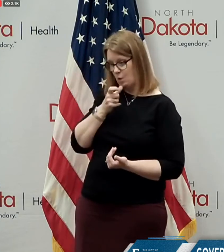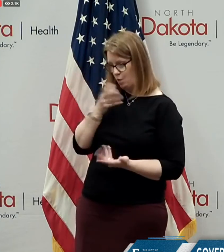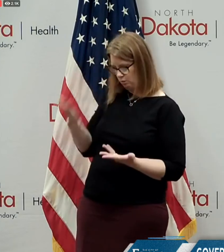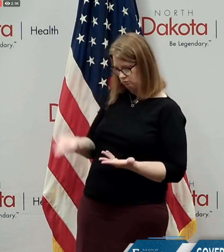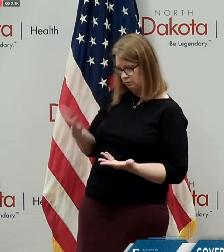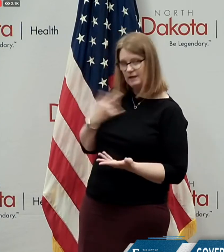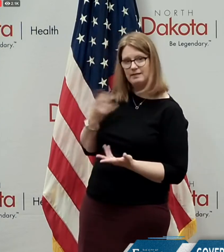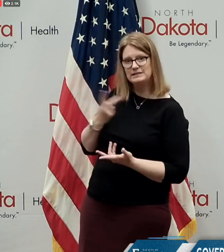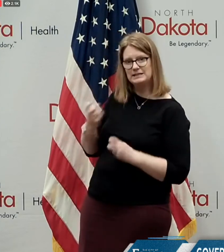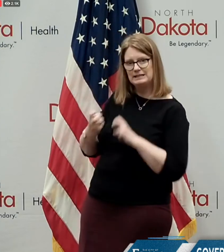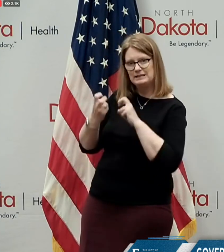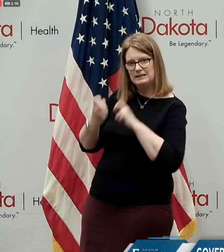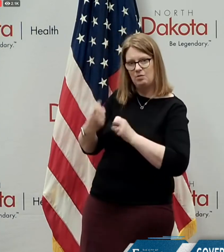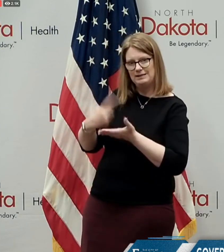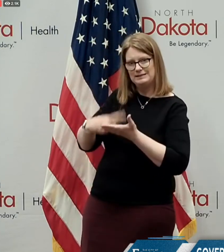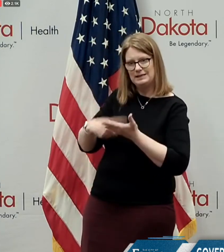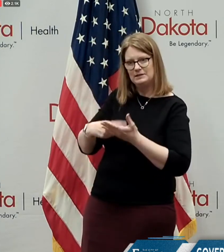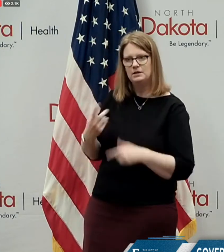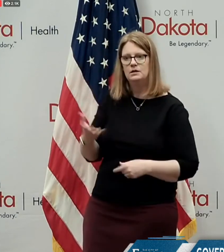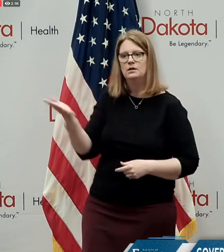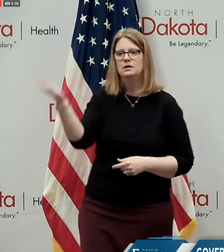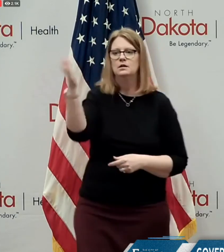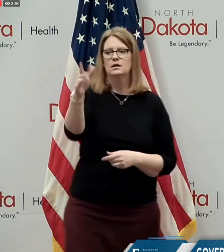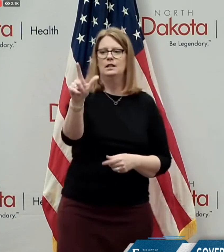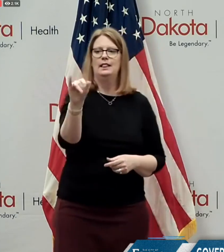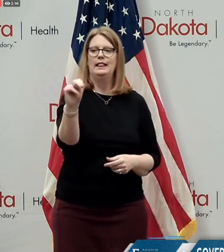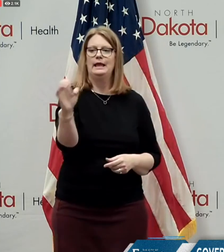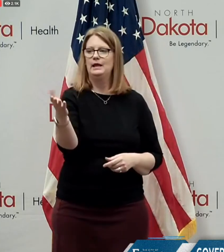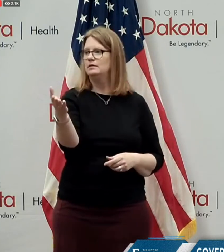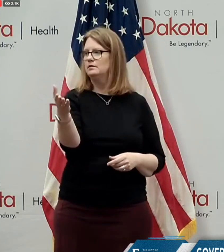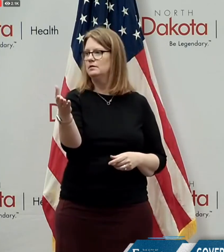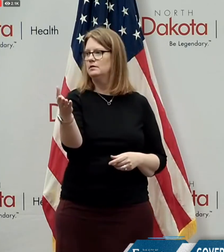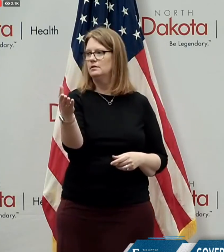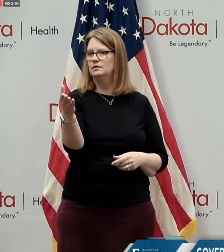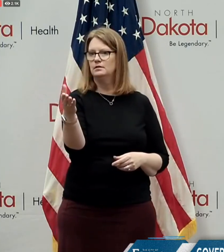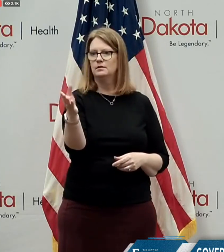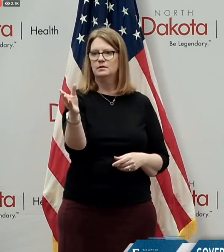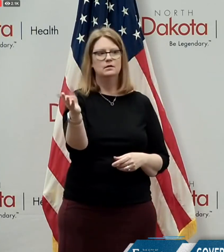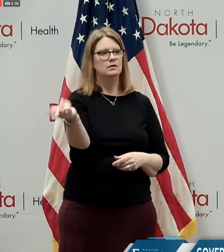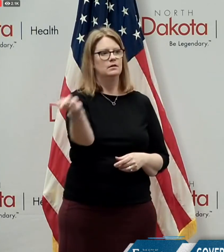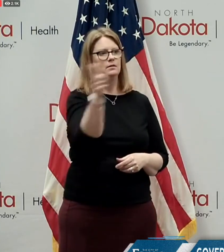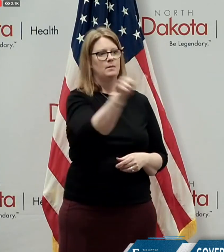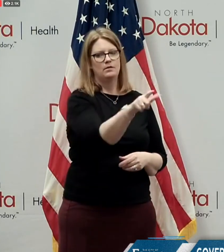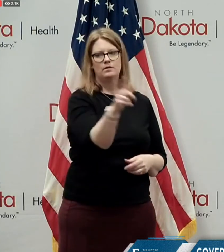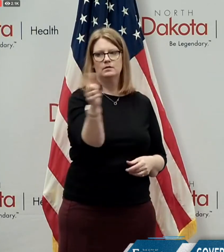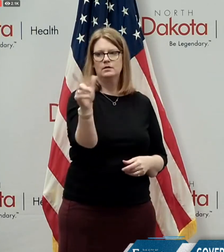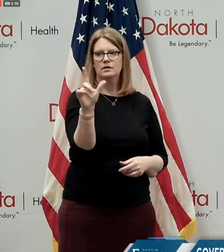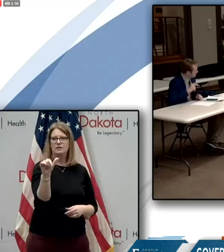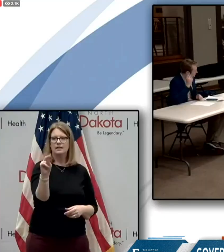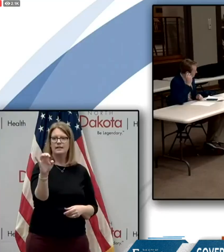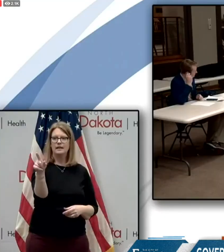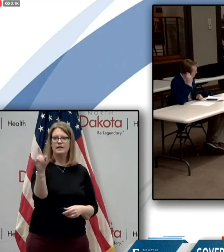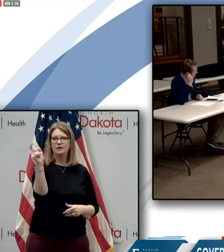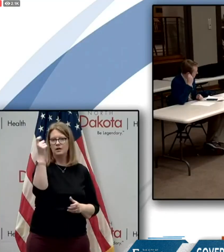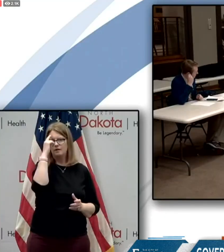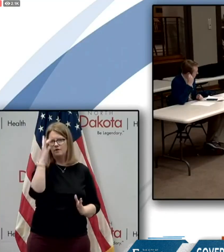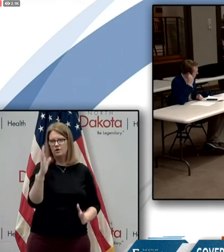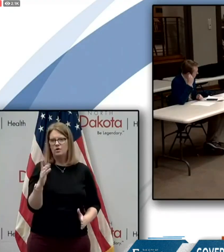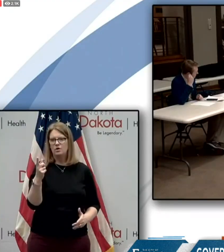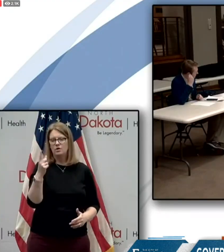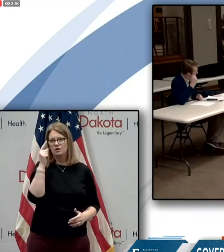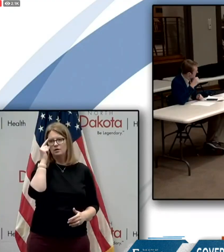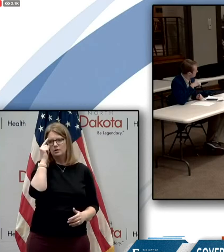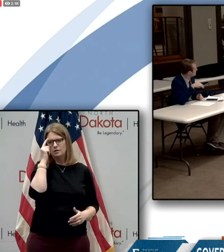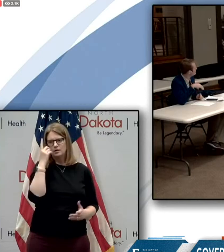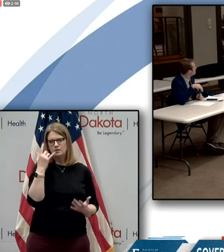visit. Okay, I'm going to Lane and then back over here. Lane? Governor, was wondering if you had an